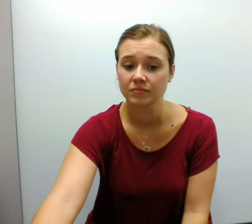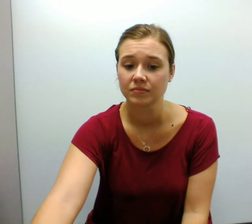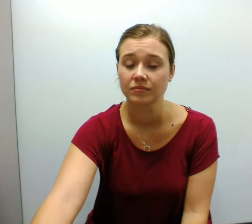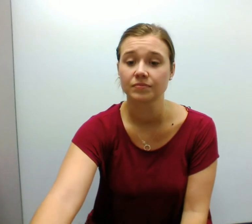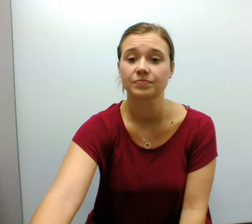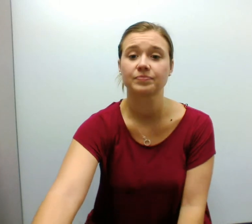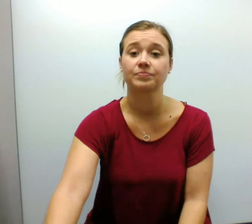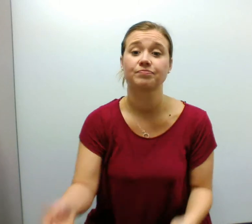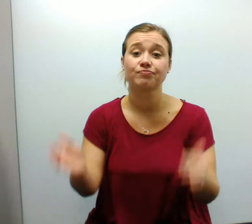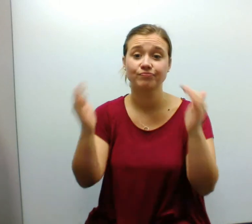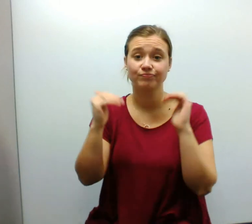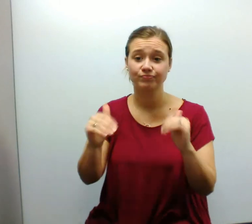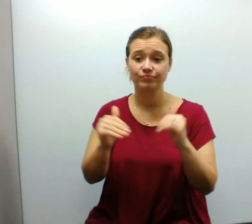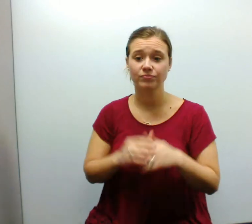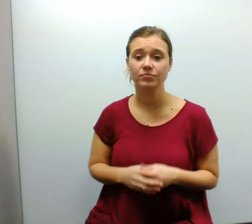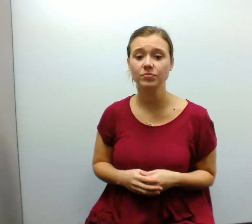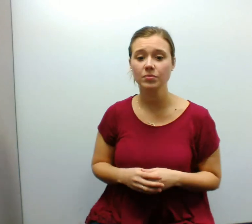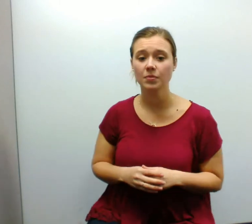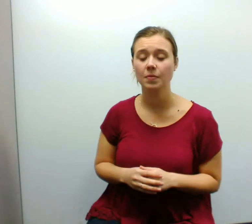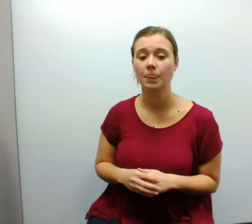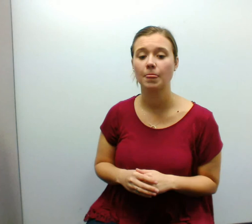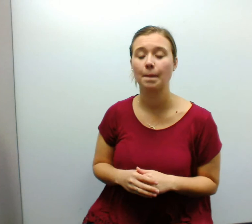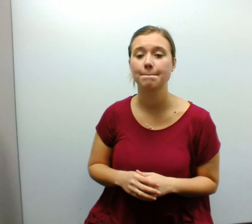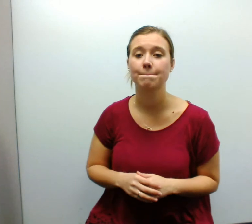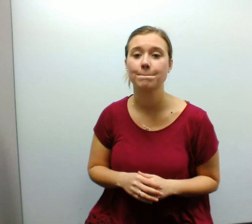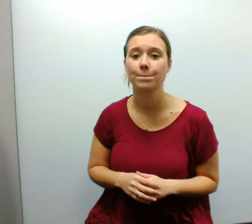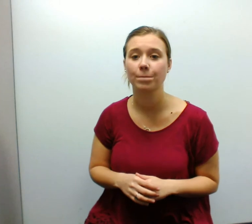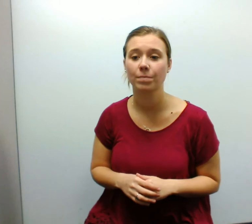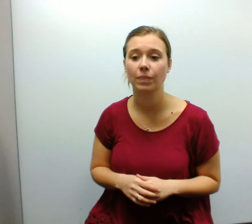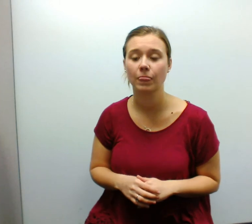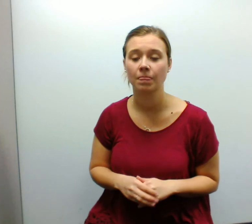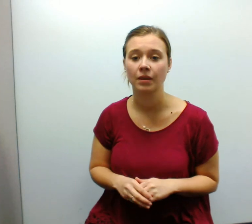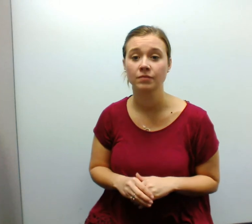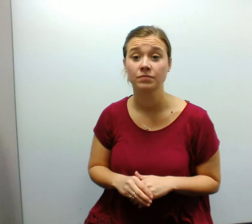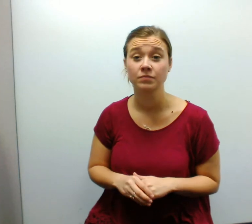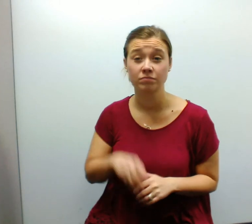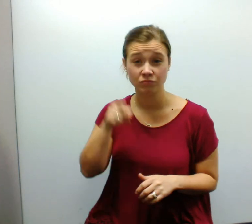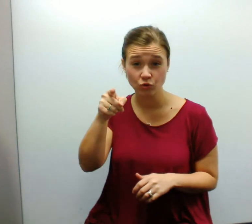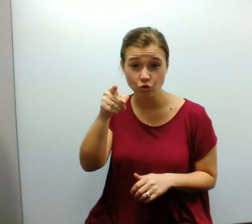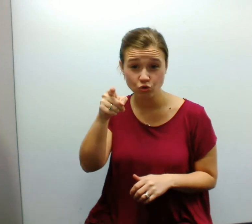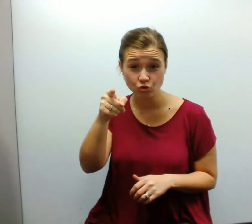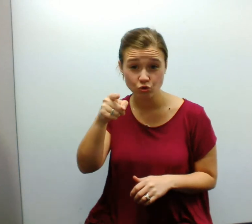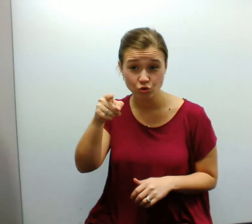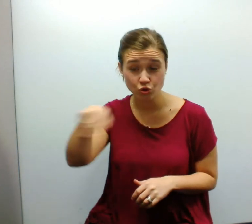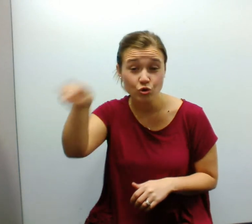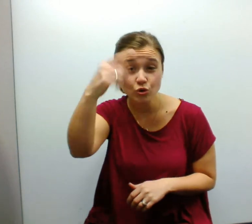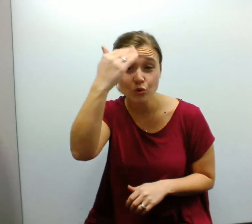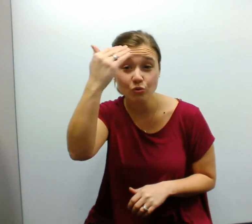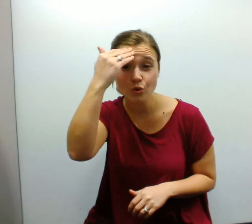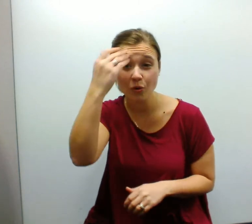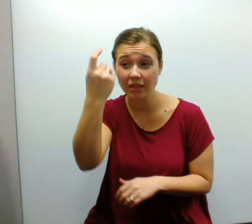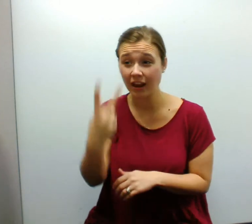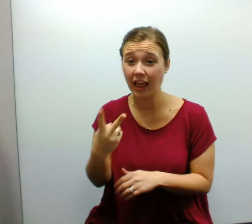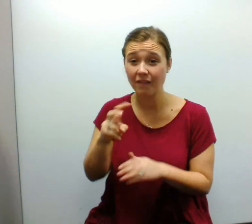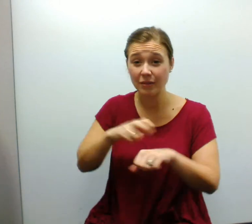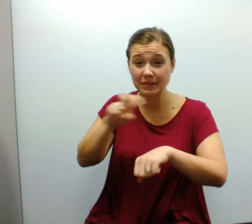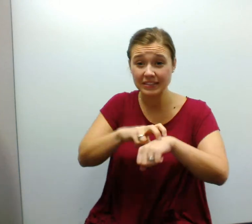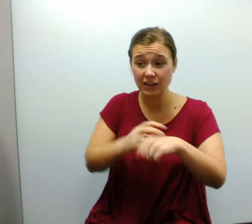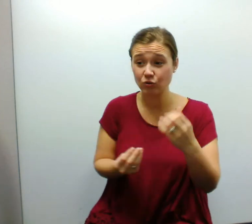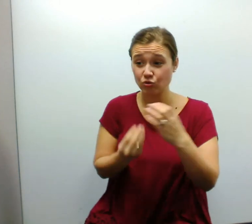Selection 11.9, Potato Farmers. Did you know that only half of the potatoes grown in the United States are